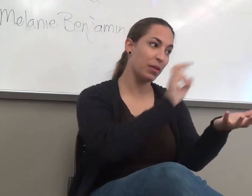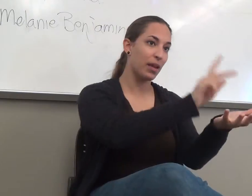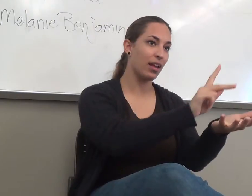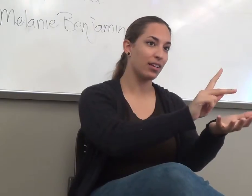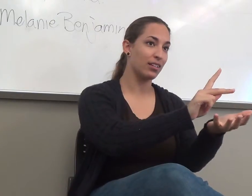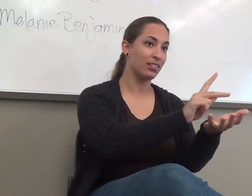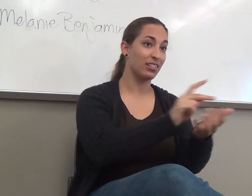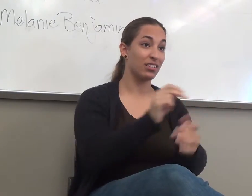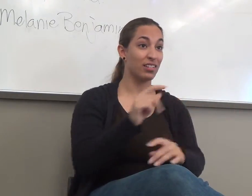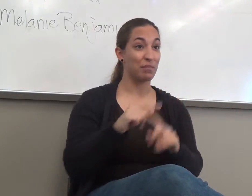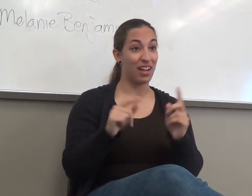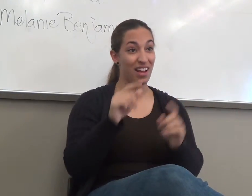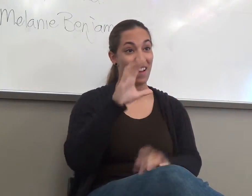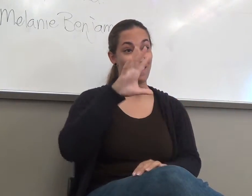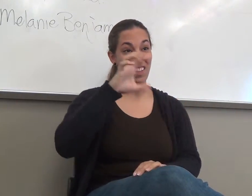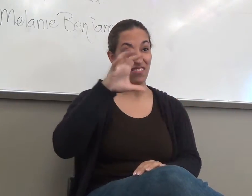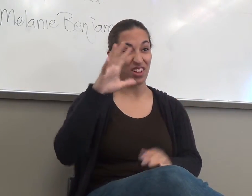$500,000 was missing.